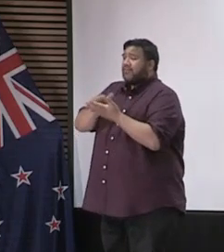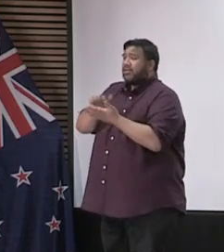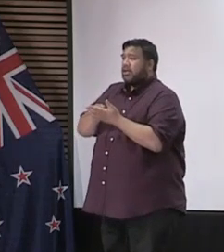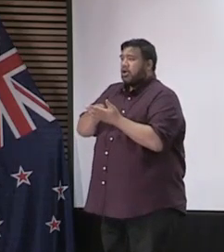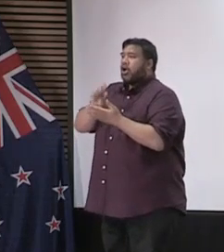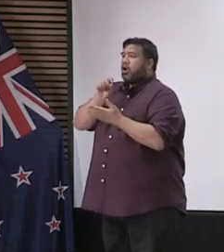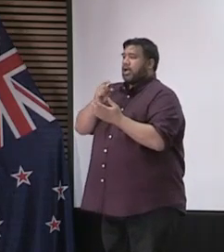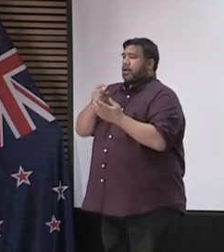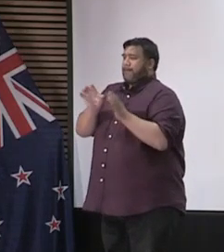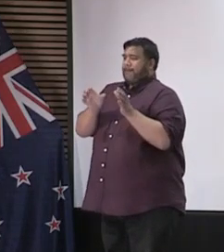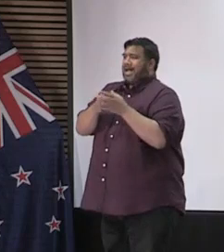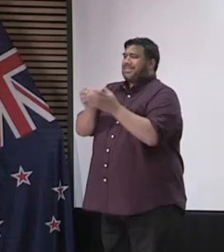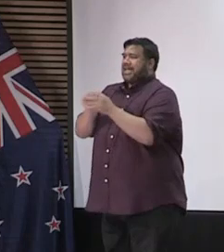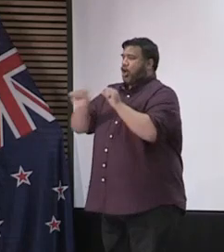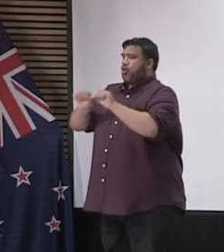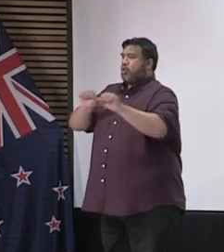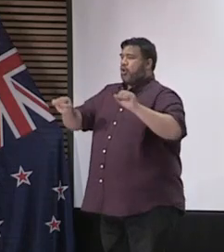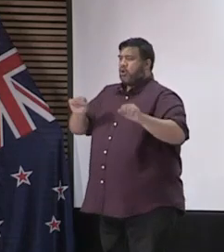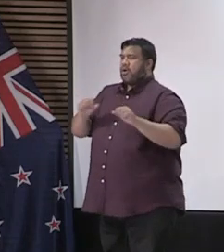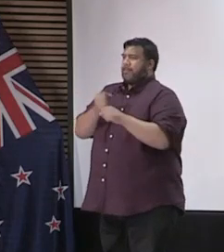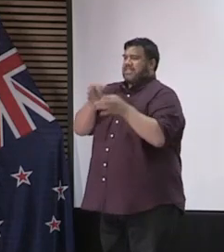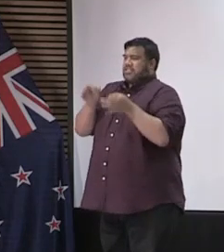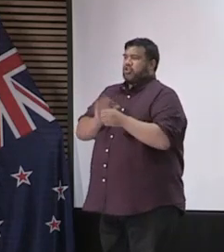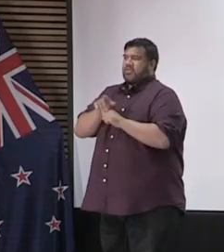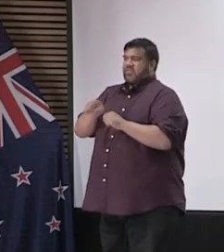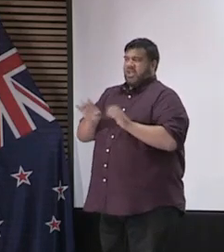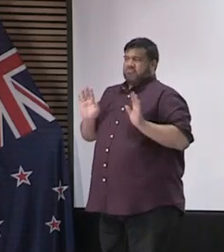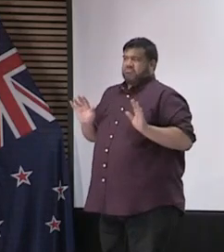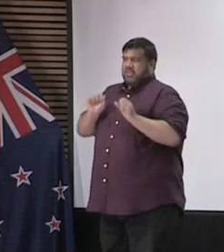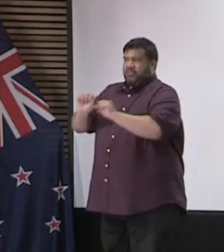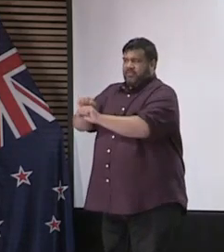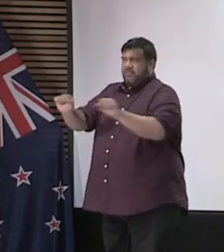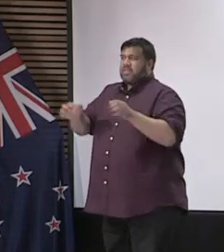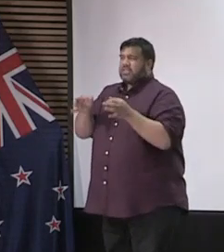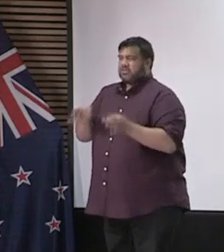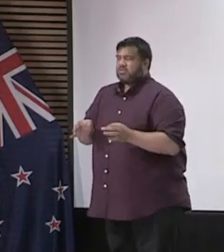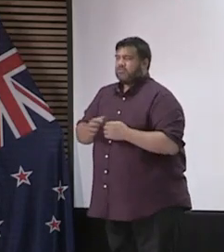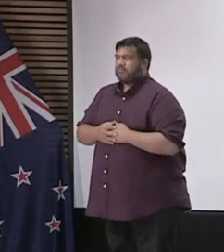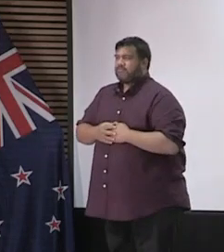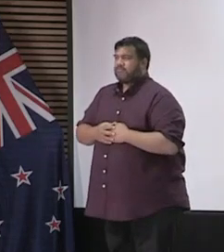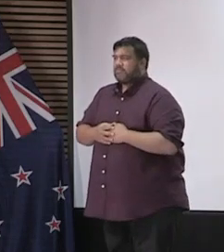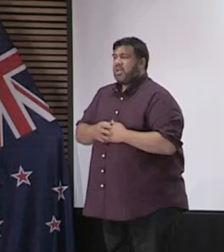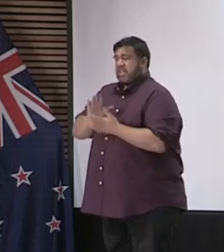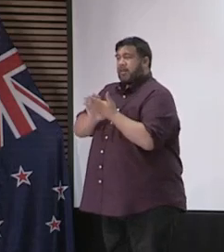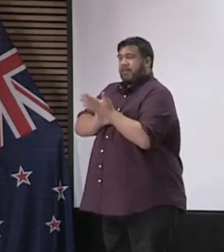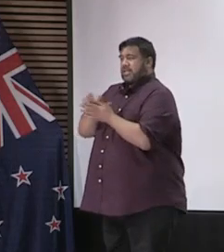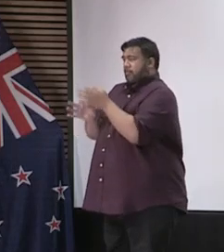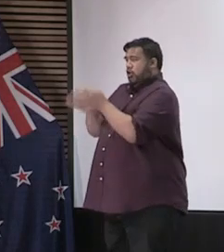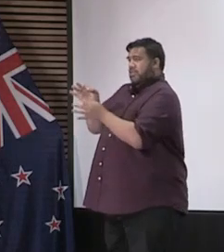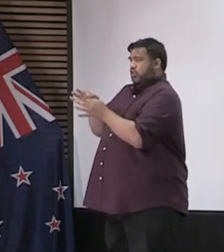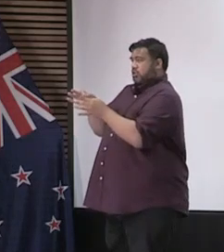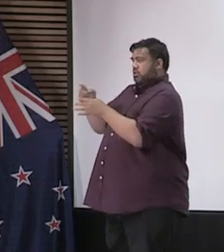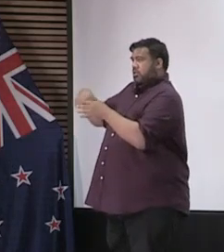by individual parties, and so that will really be a matter for them. Obviously, in those cases, politicians will often just be a part